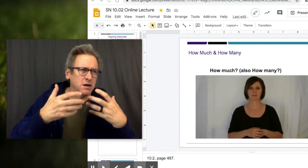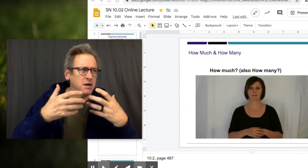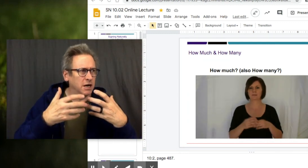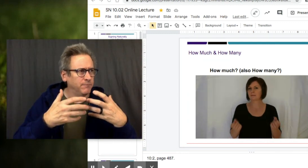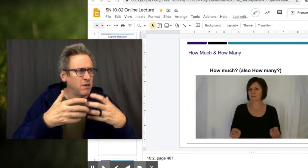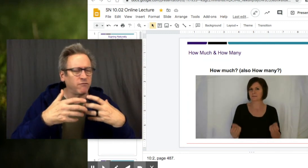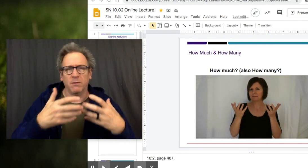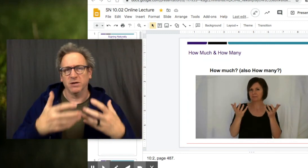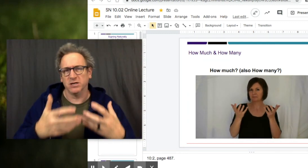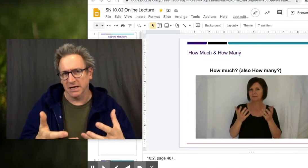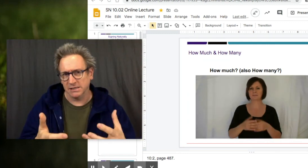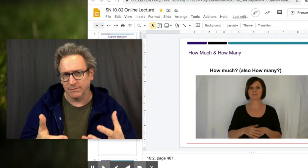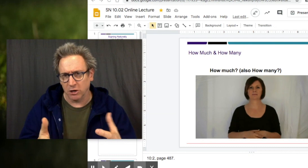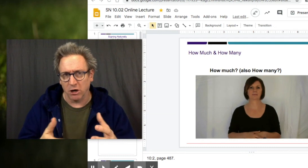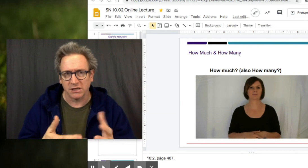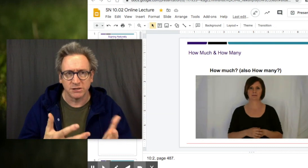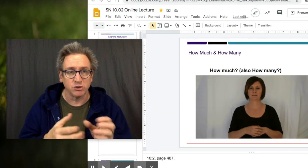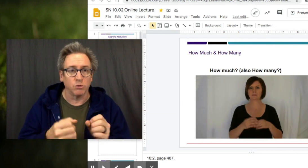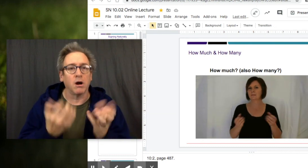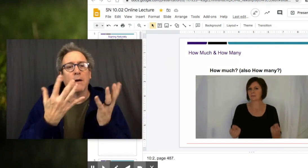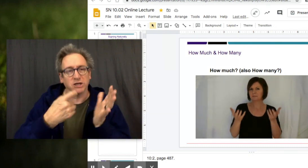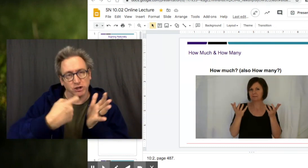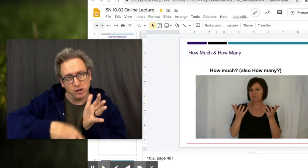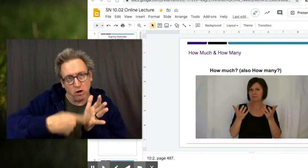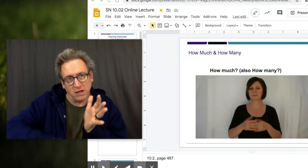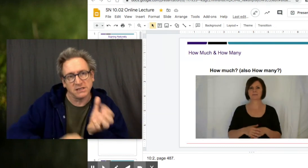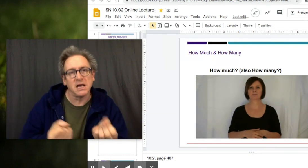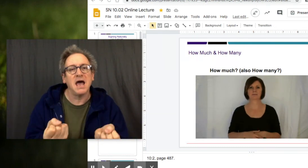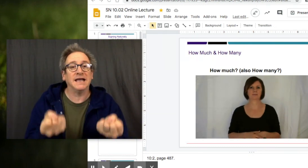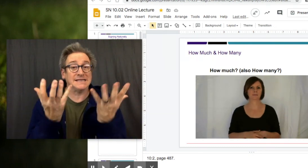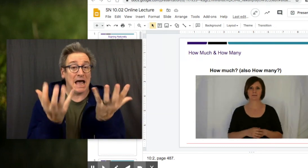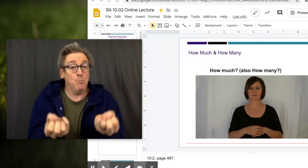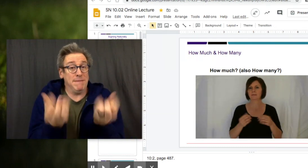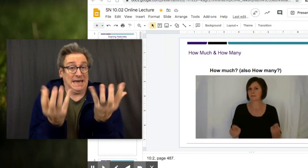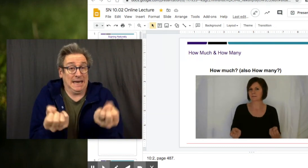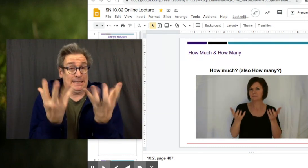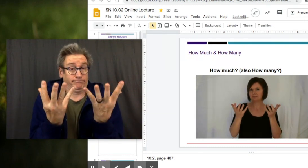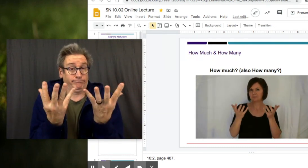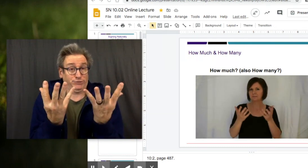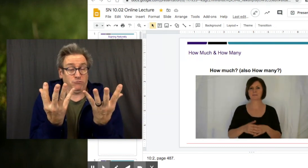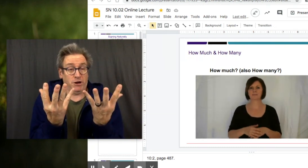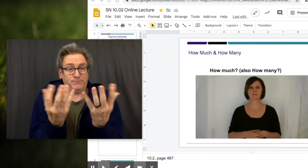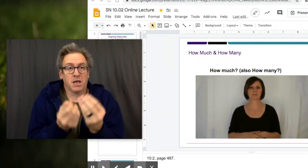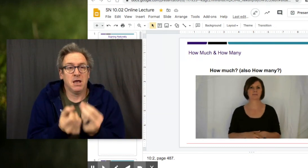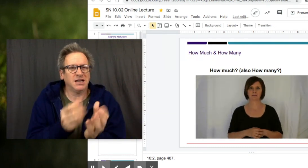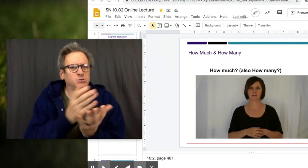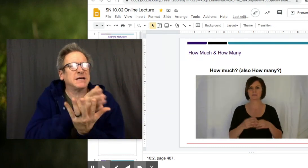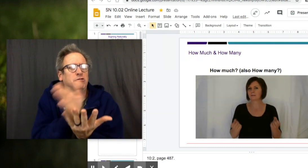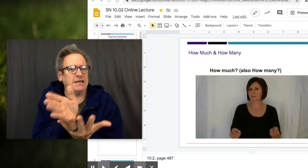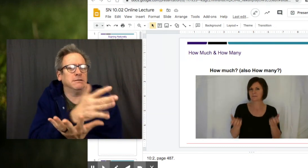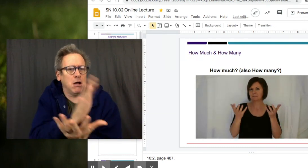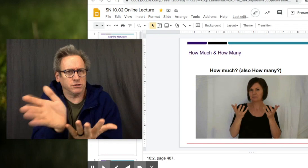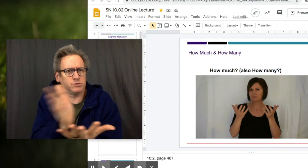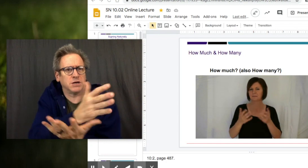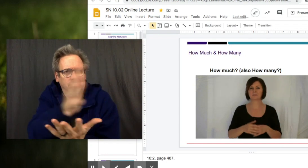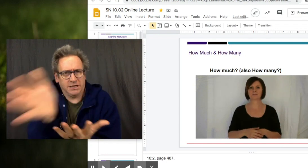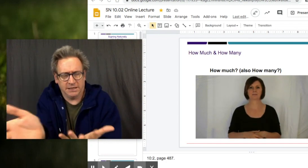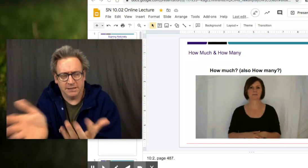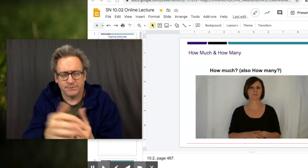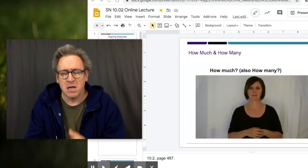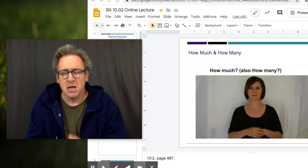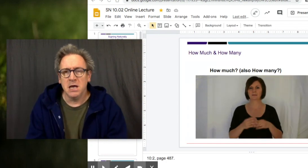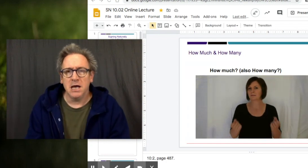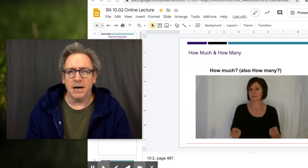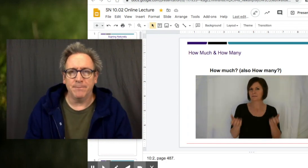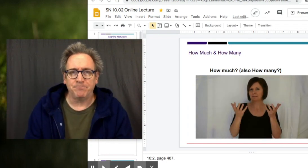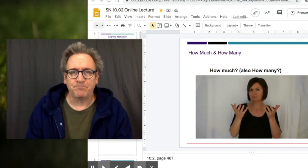asking for how much money something costs or how much does it cost. It's how many, right? Because we're counting dollars, we're counting cents.